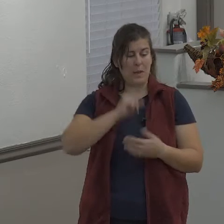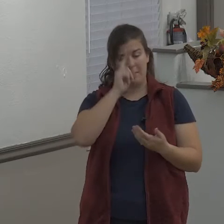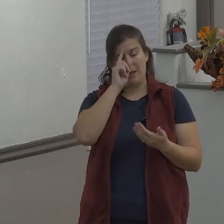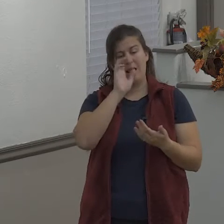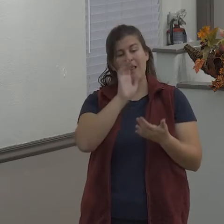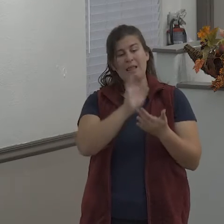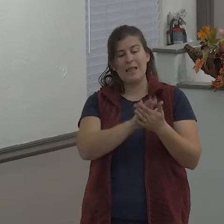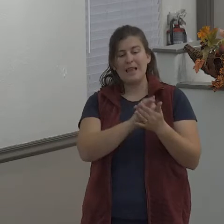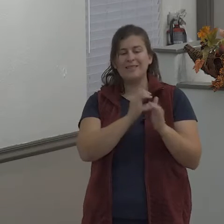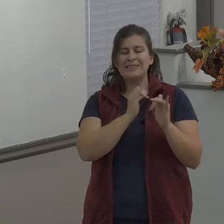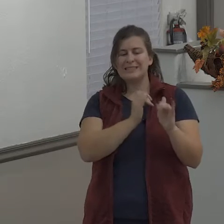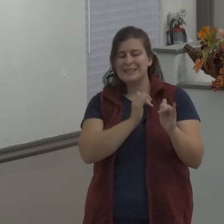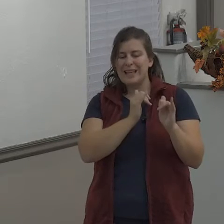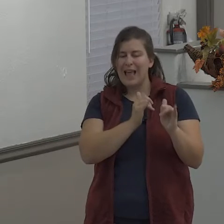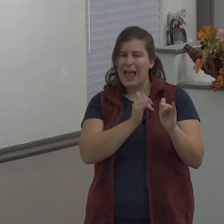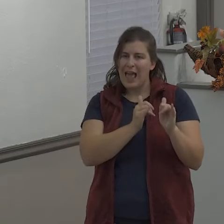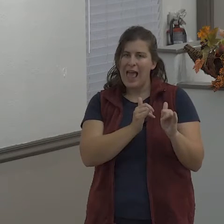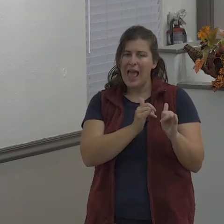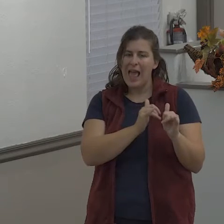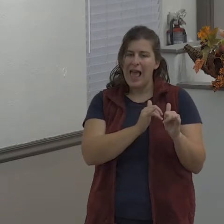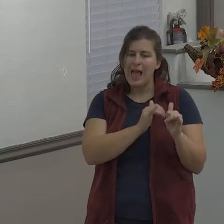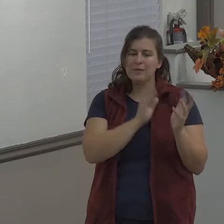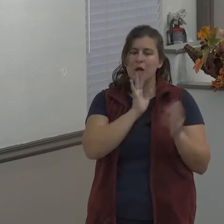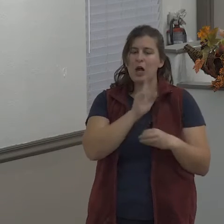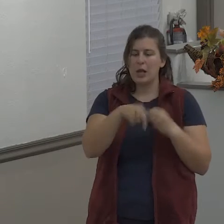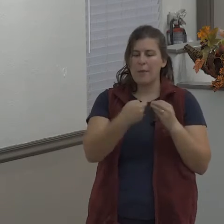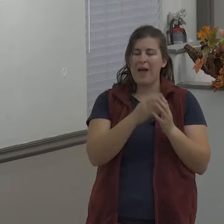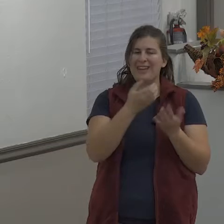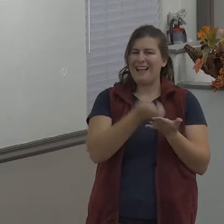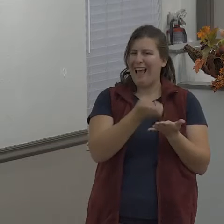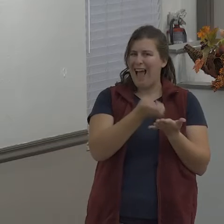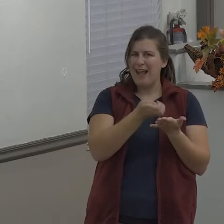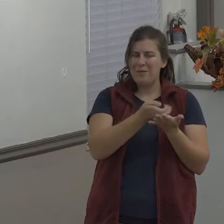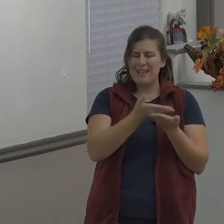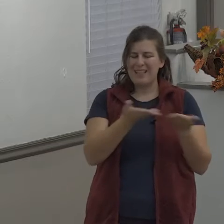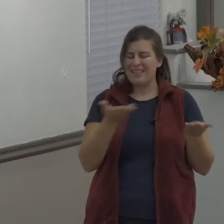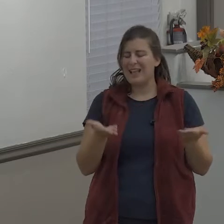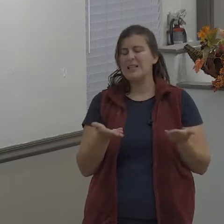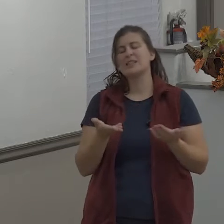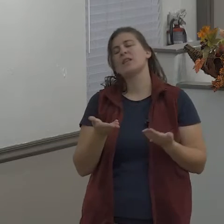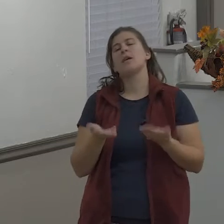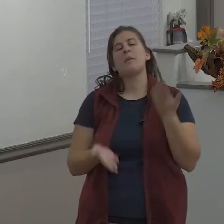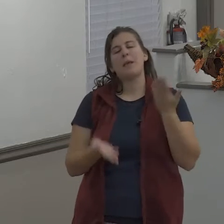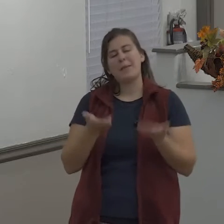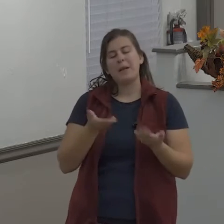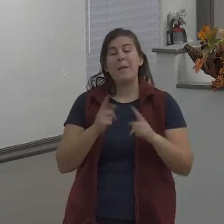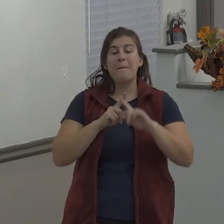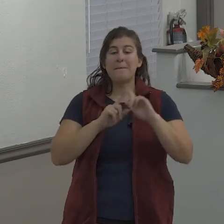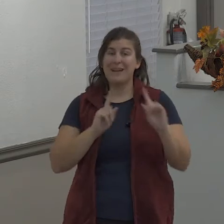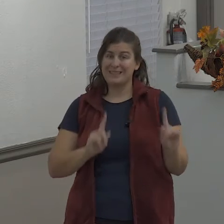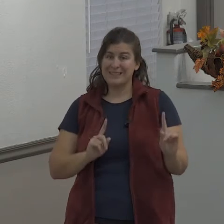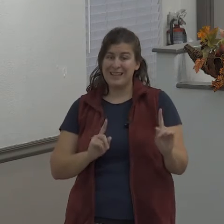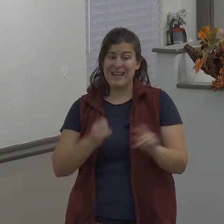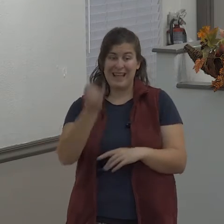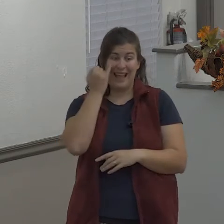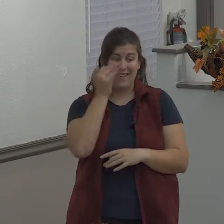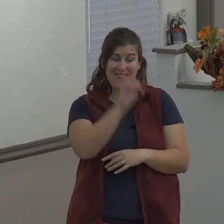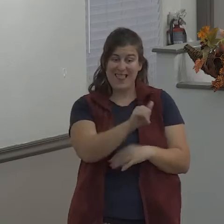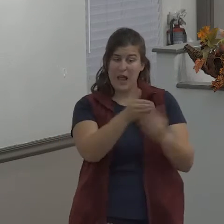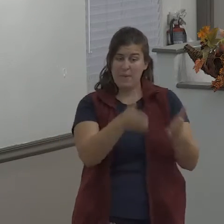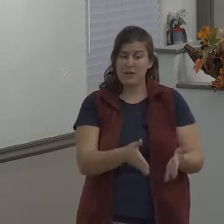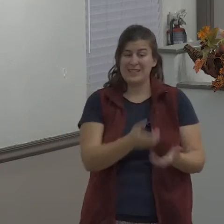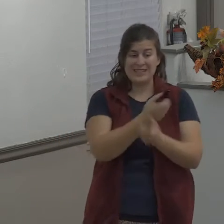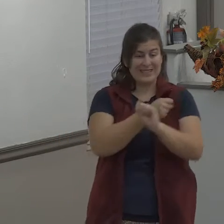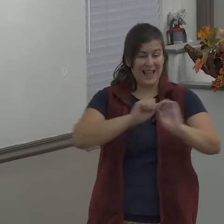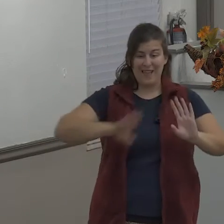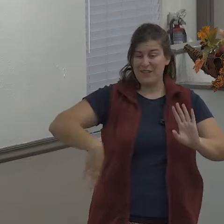believe, you know, secularly speaking, we may believe the same things. But if